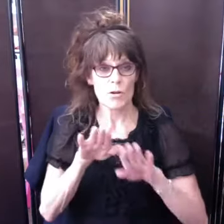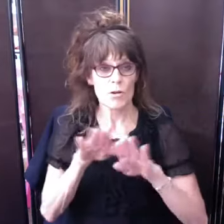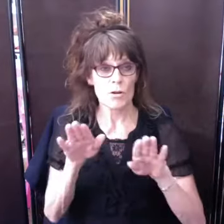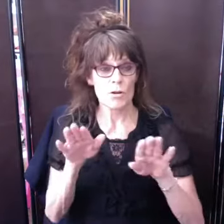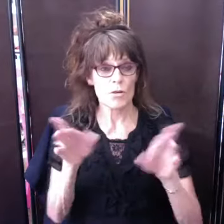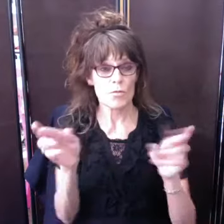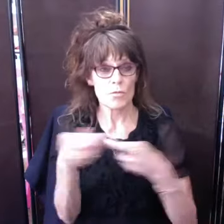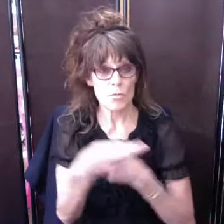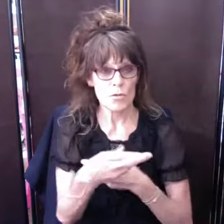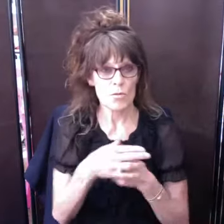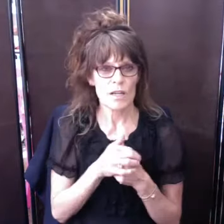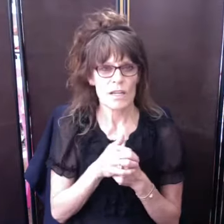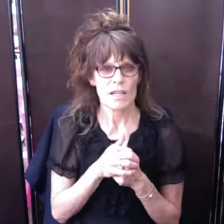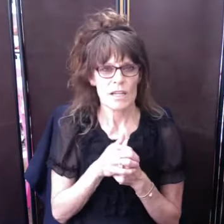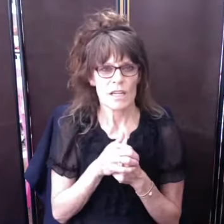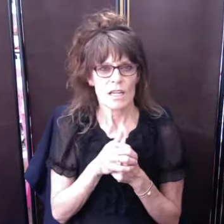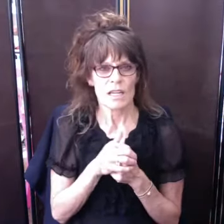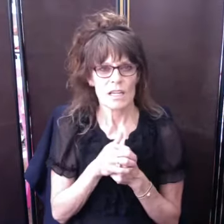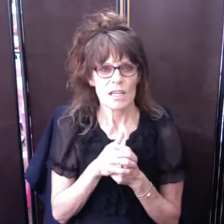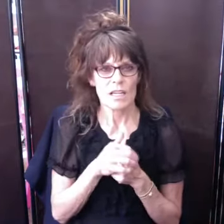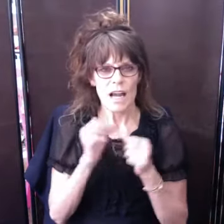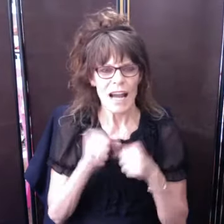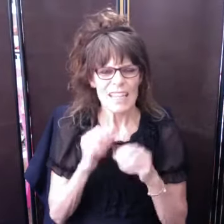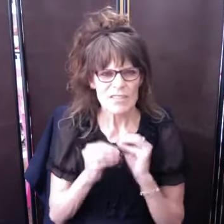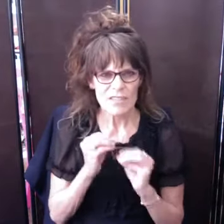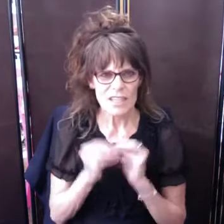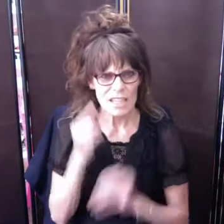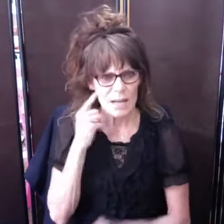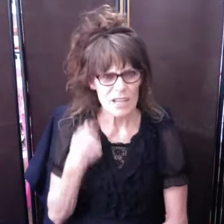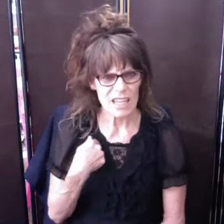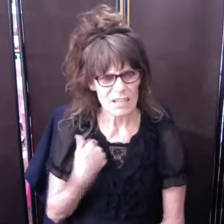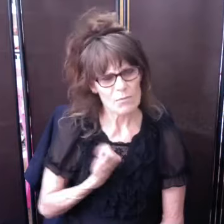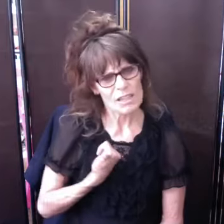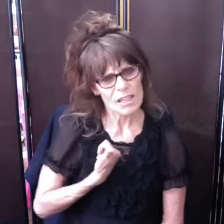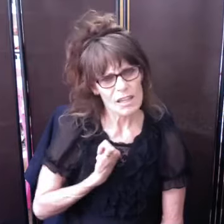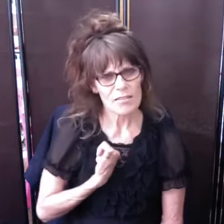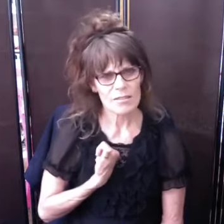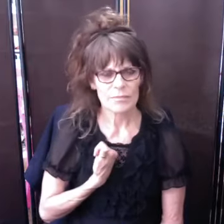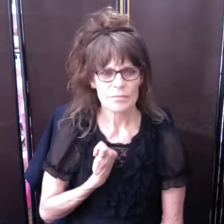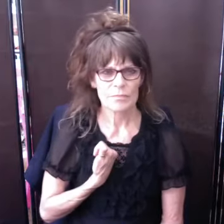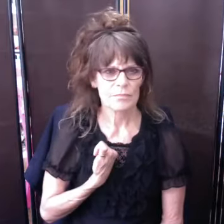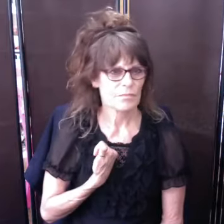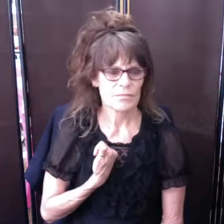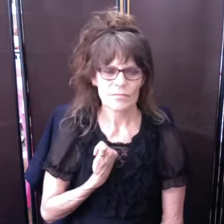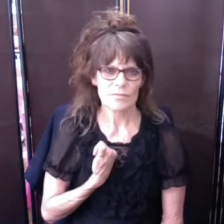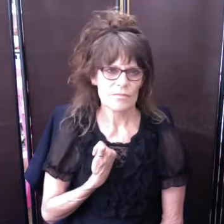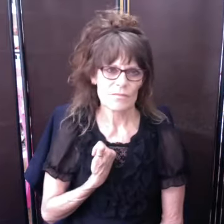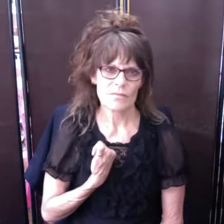hold her hand or whisper in her ear, I can fix it. I know I can. And, nobody talked. We did that, I don't know, 7 or